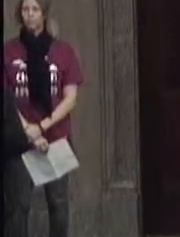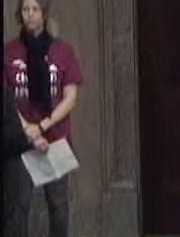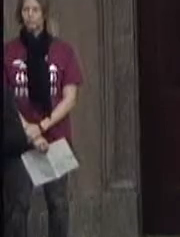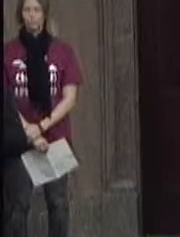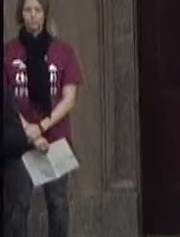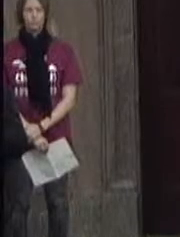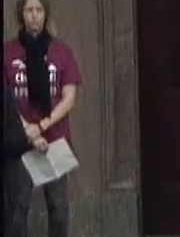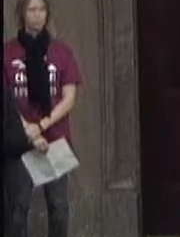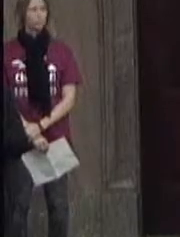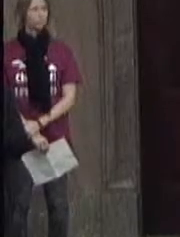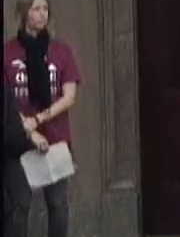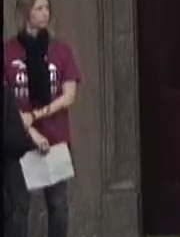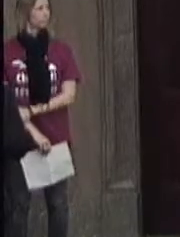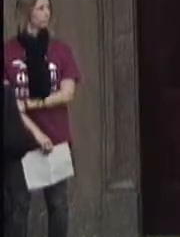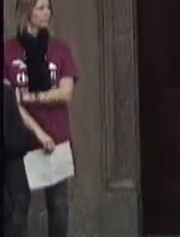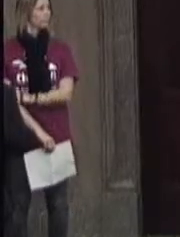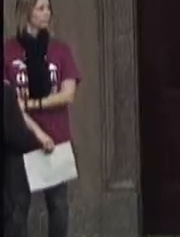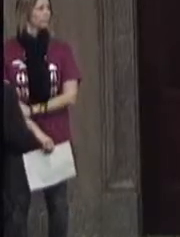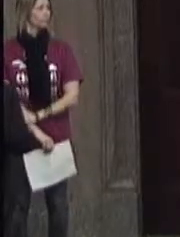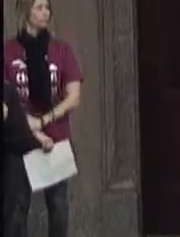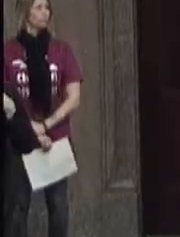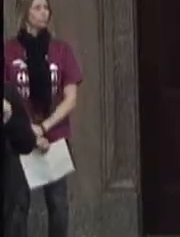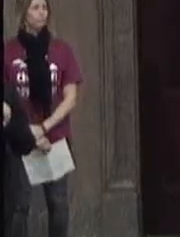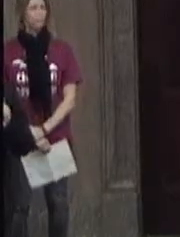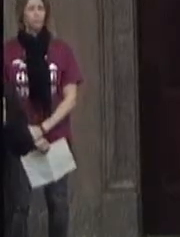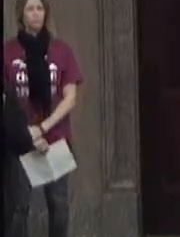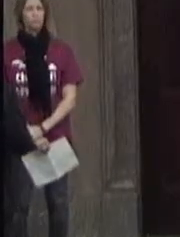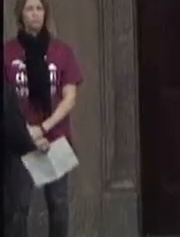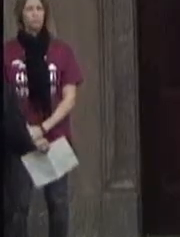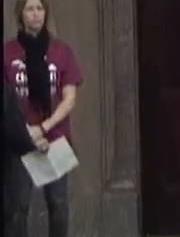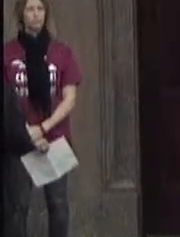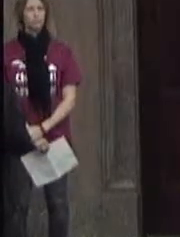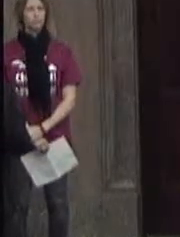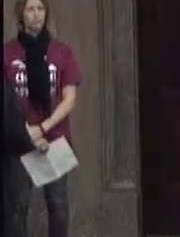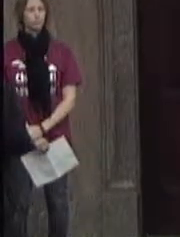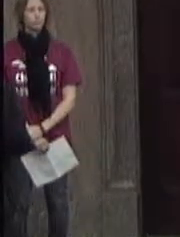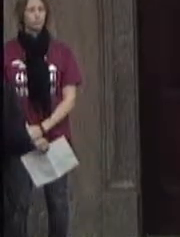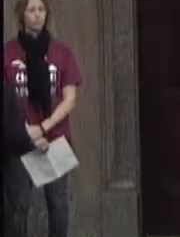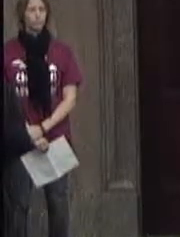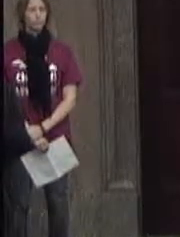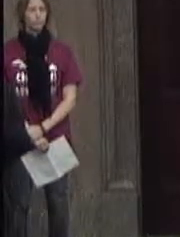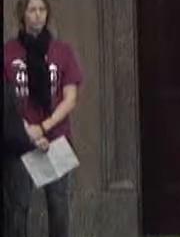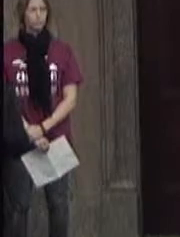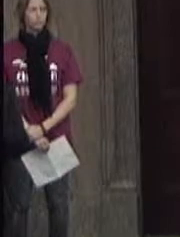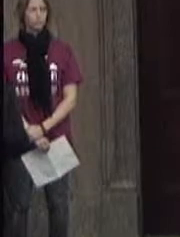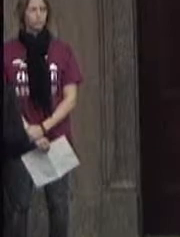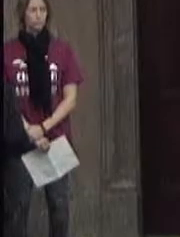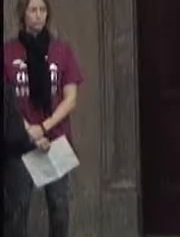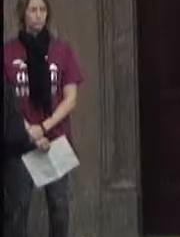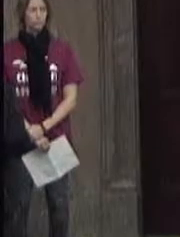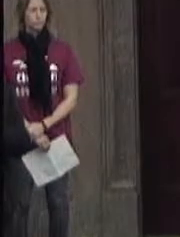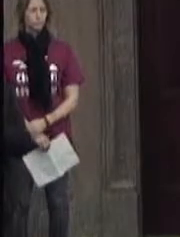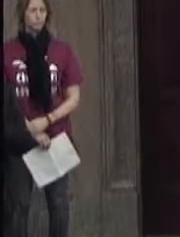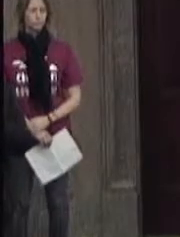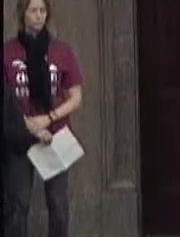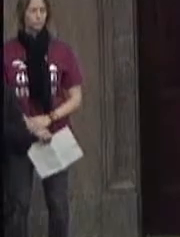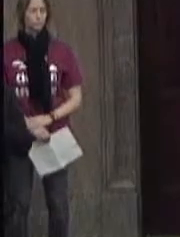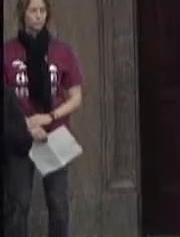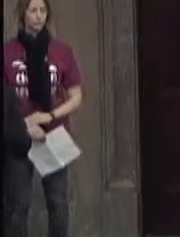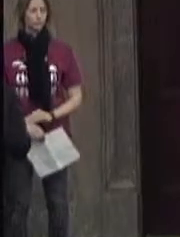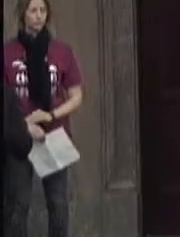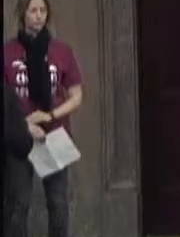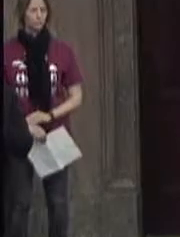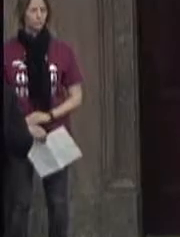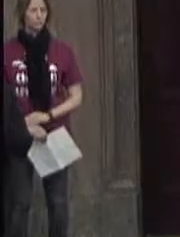preschool students. I specialize in something called assistive technology, which means that I work with the most intensive needs of